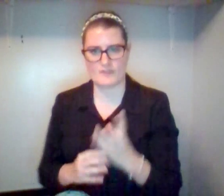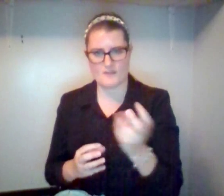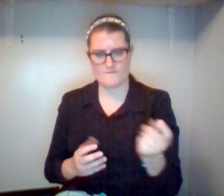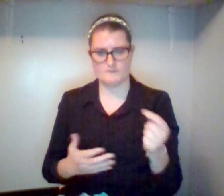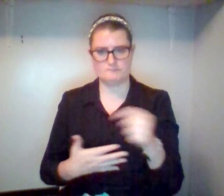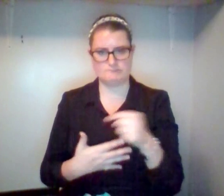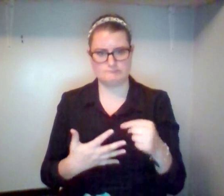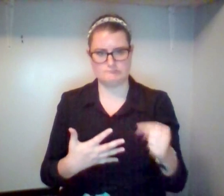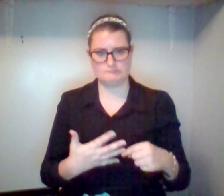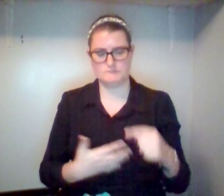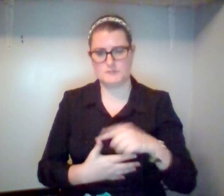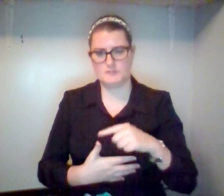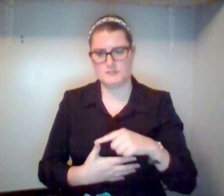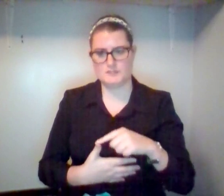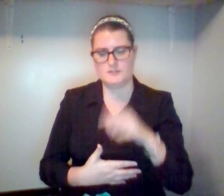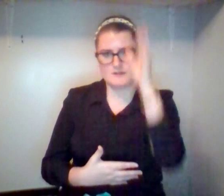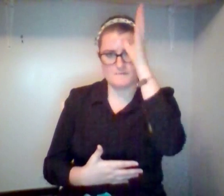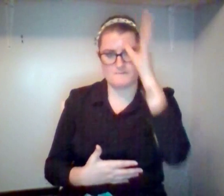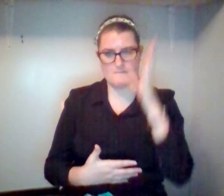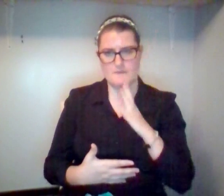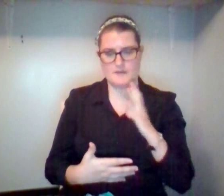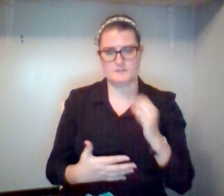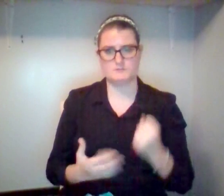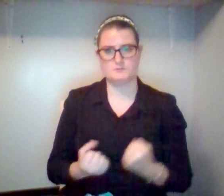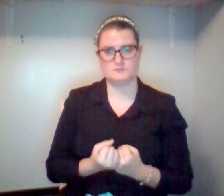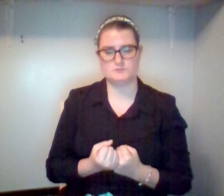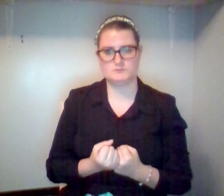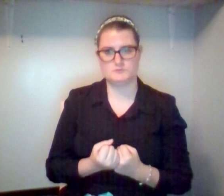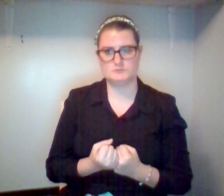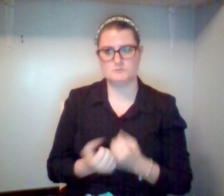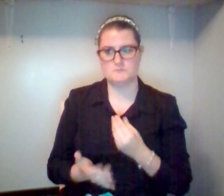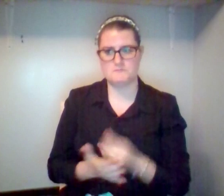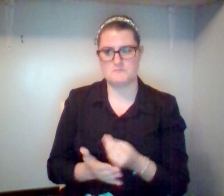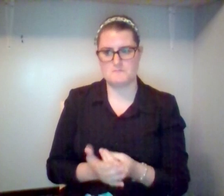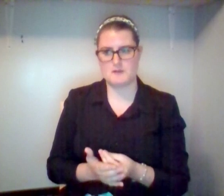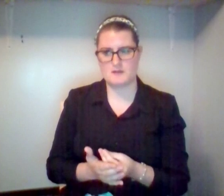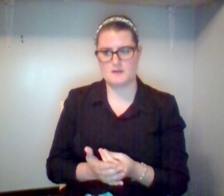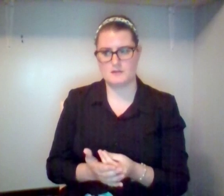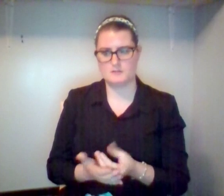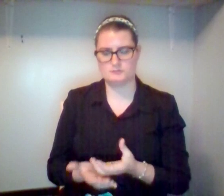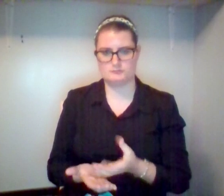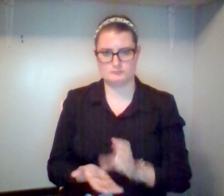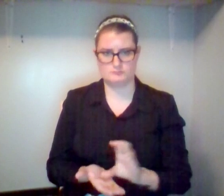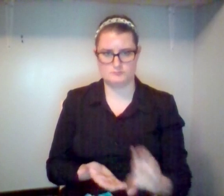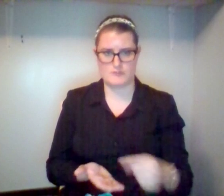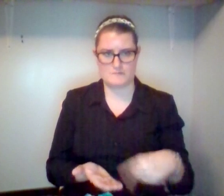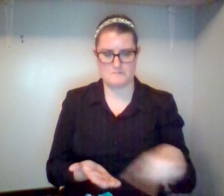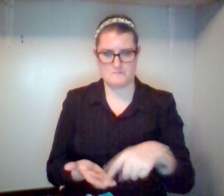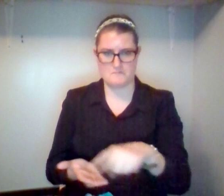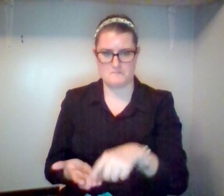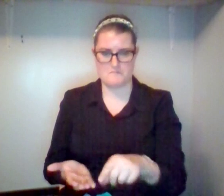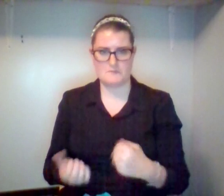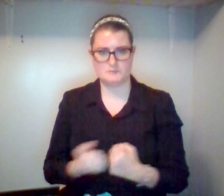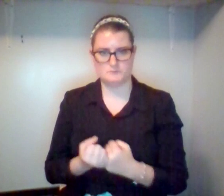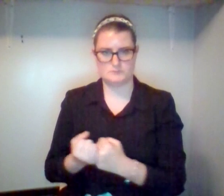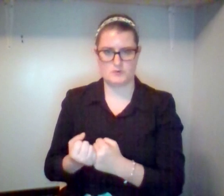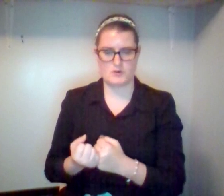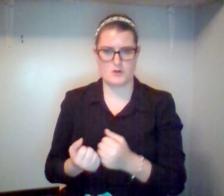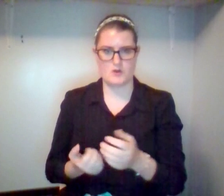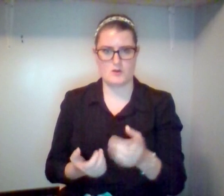to support himself and his wife? Now, I think he should want to do that, and he